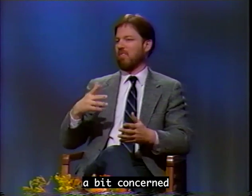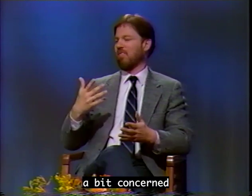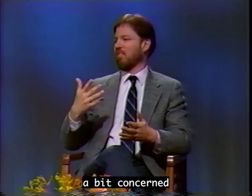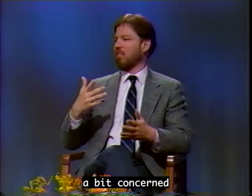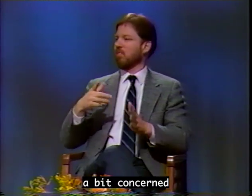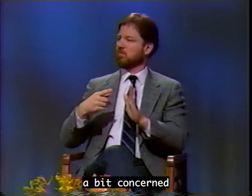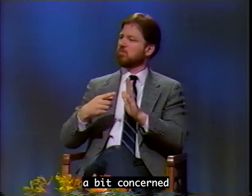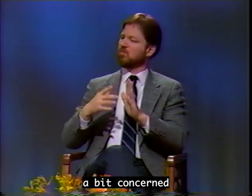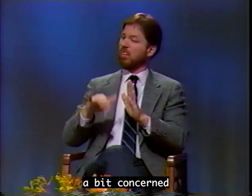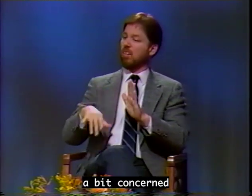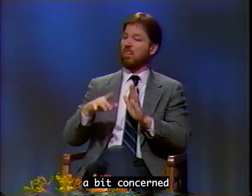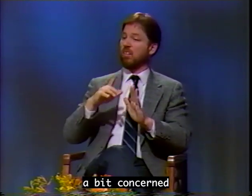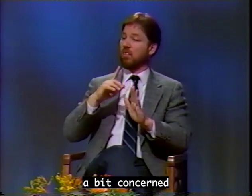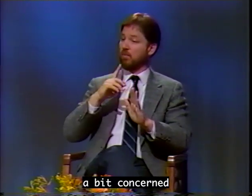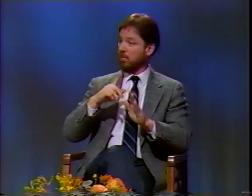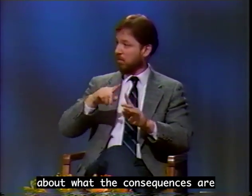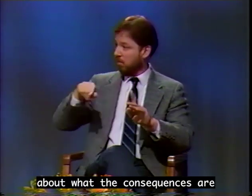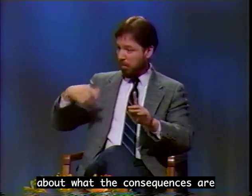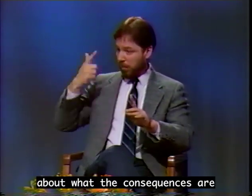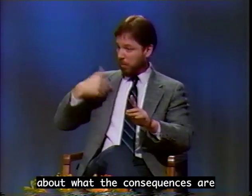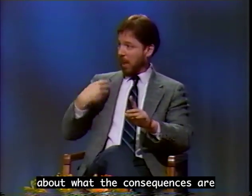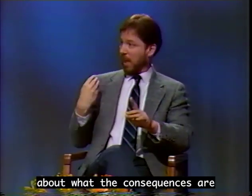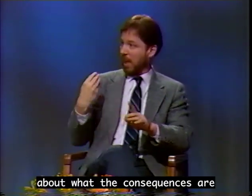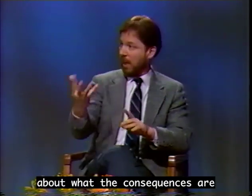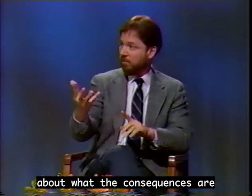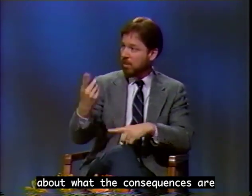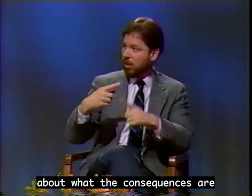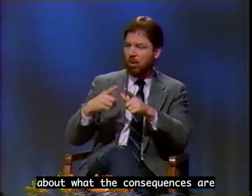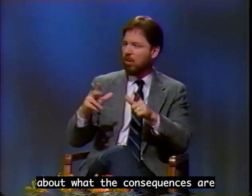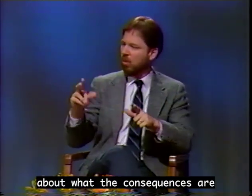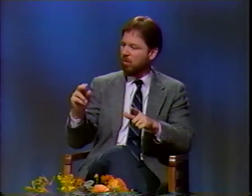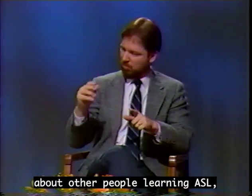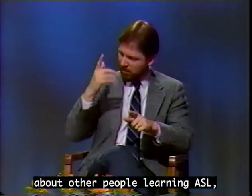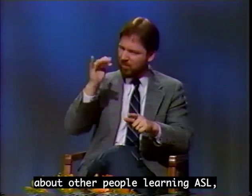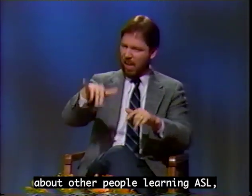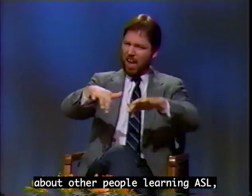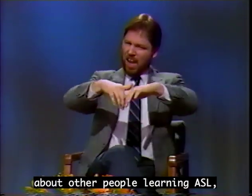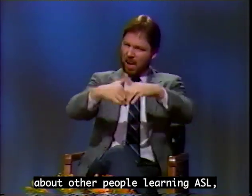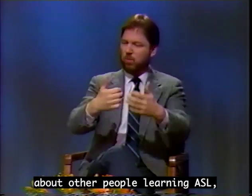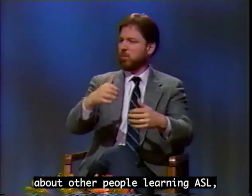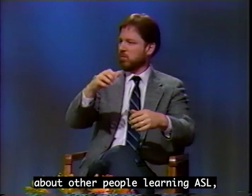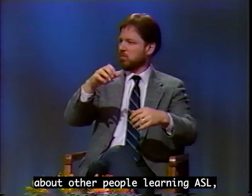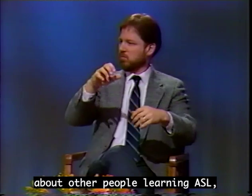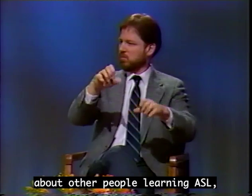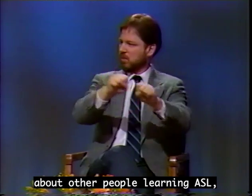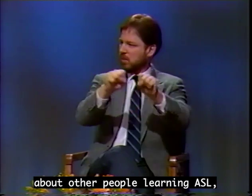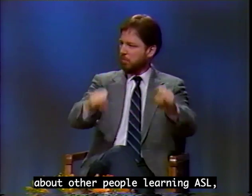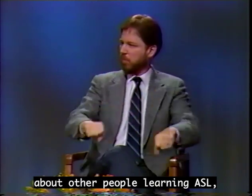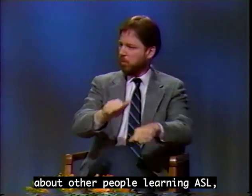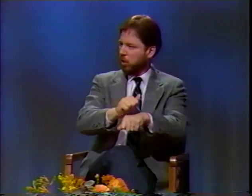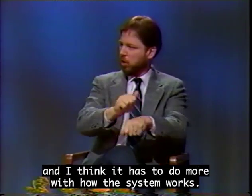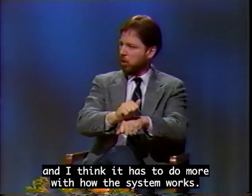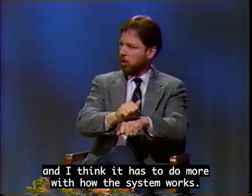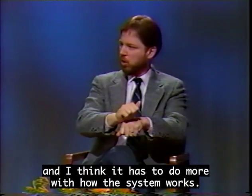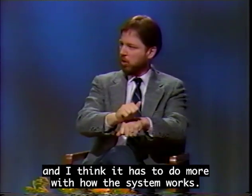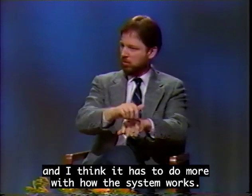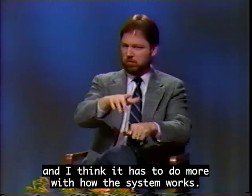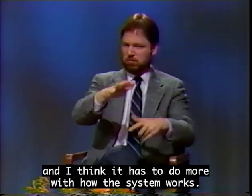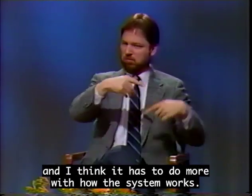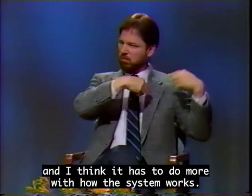a bit concerned about what the consequences are about other people learning ASL. And I think it has